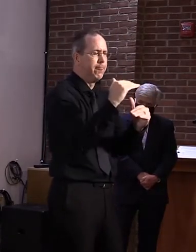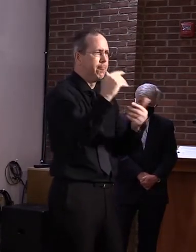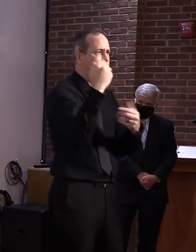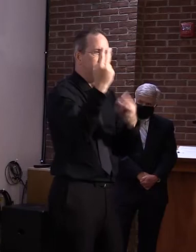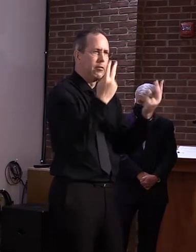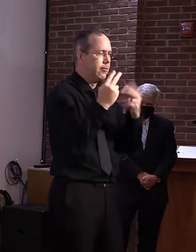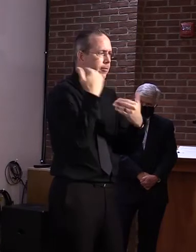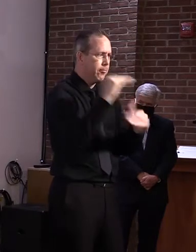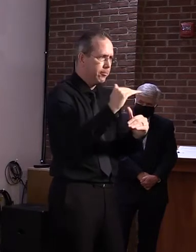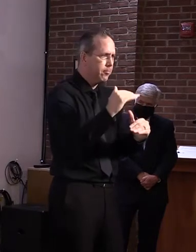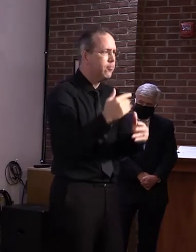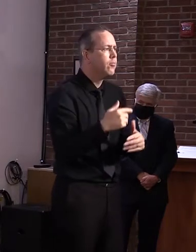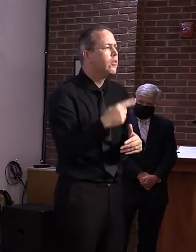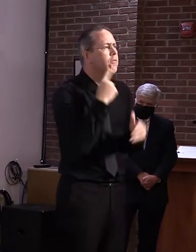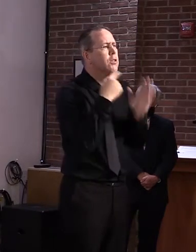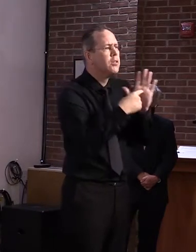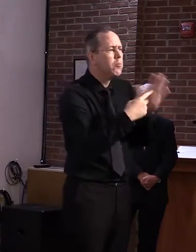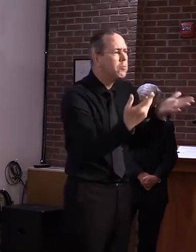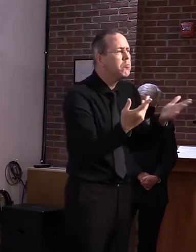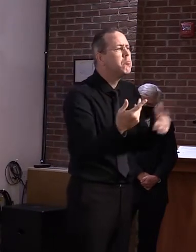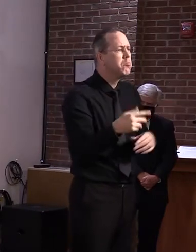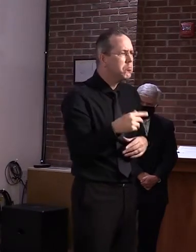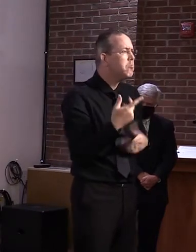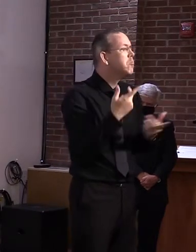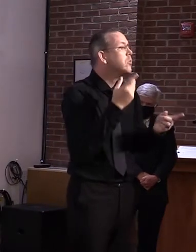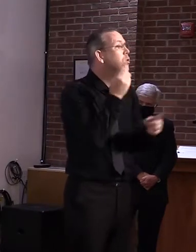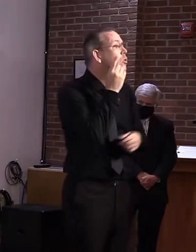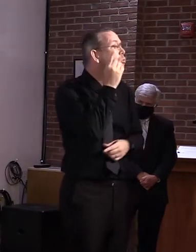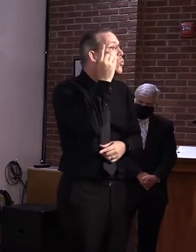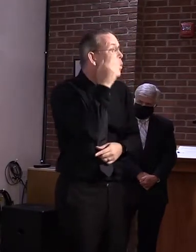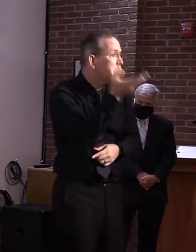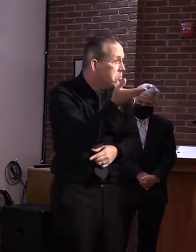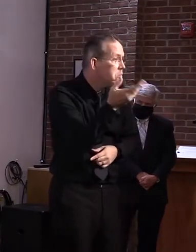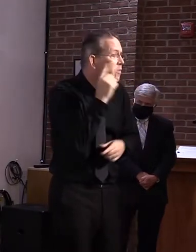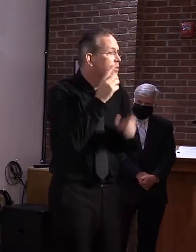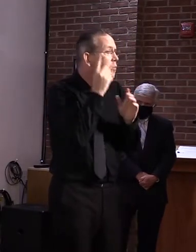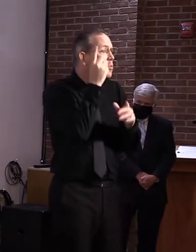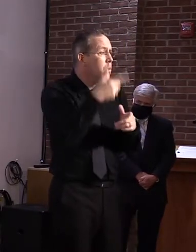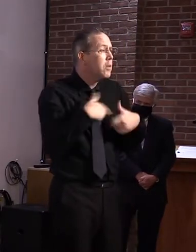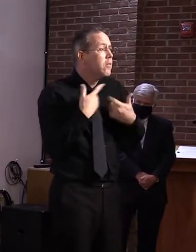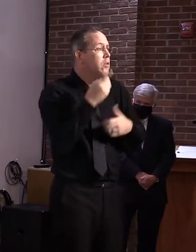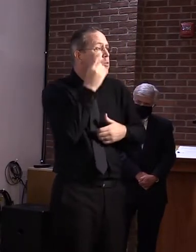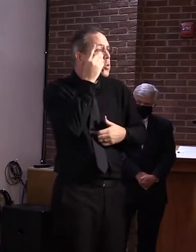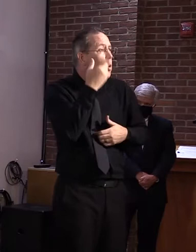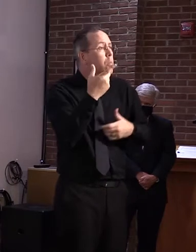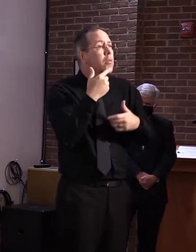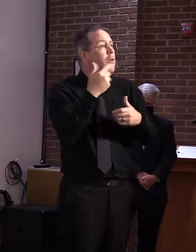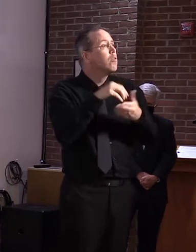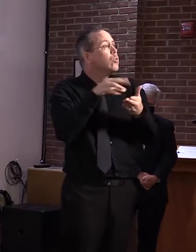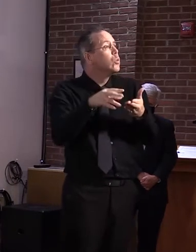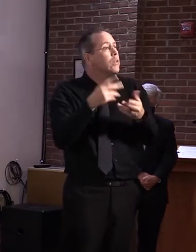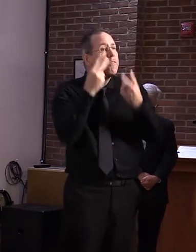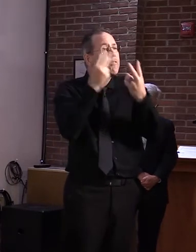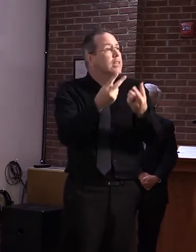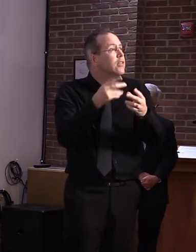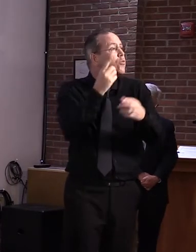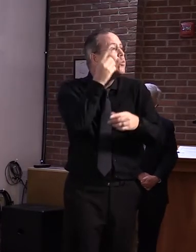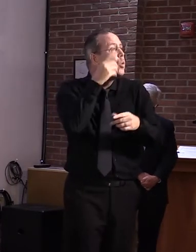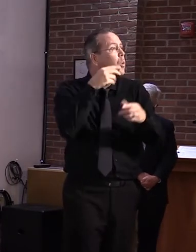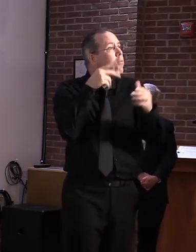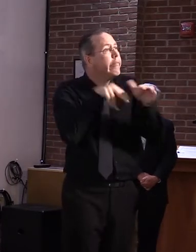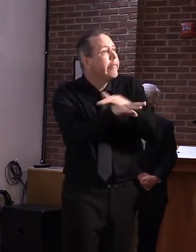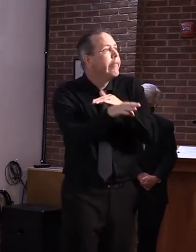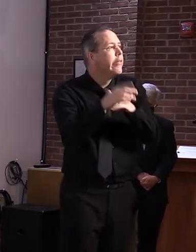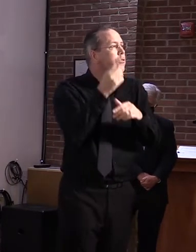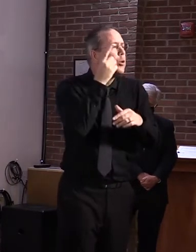in the dormitory systems, but you can bring two guests, but they have to go through all the normal processes of visiting Vermont. They have to go through 14